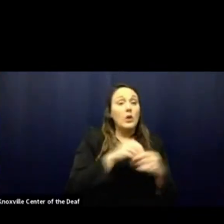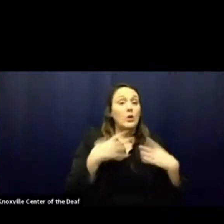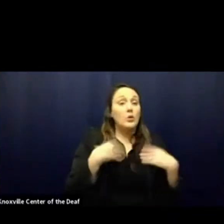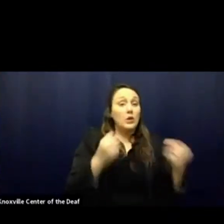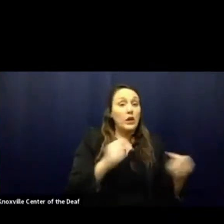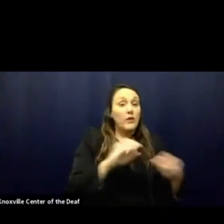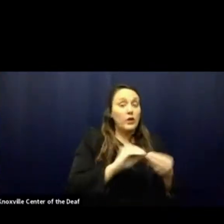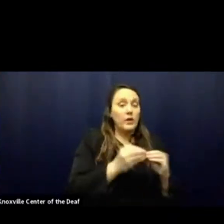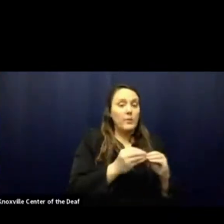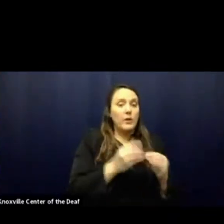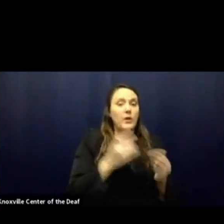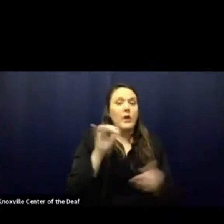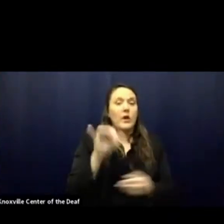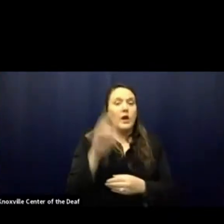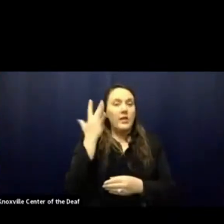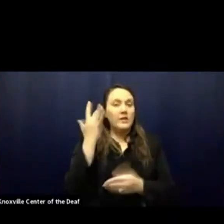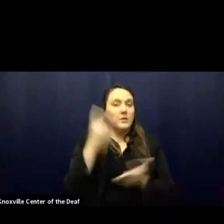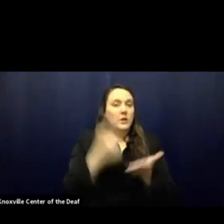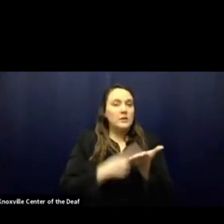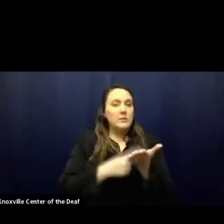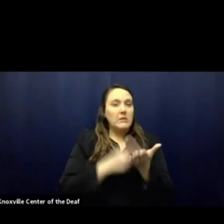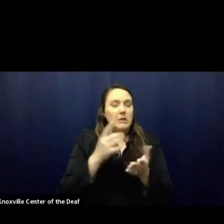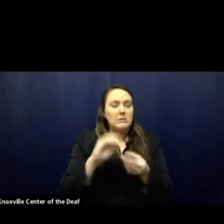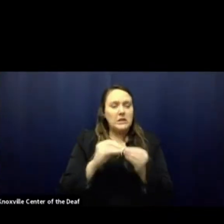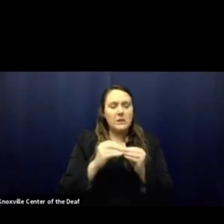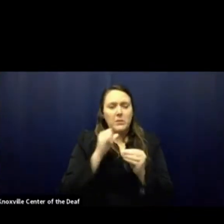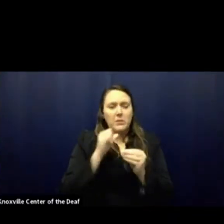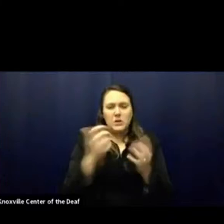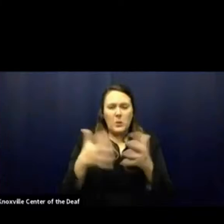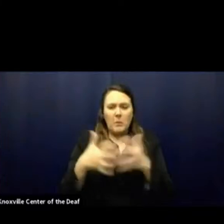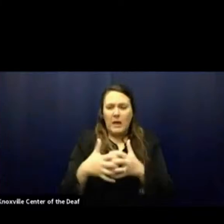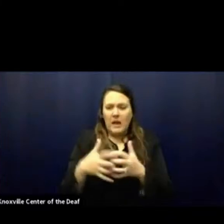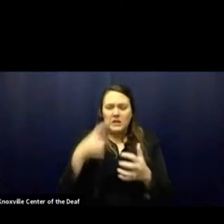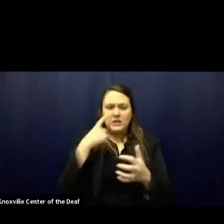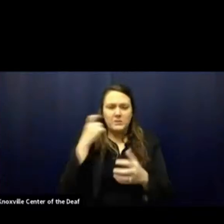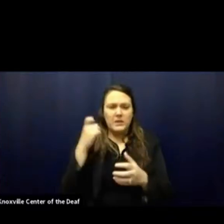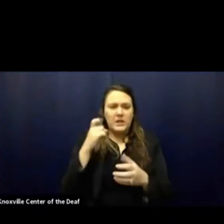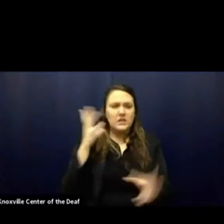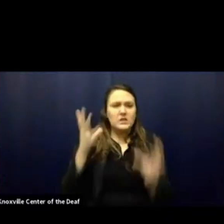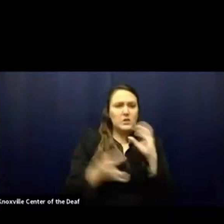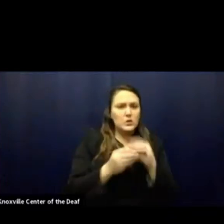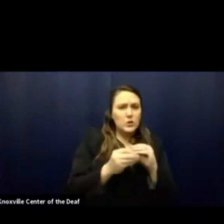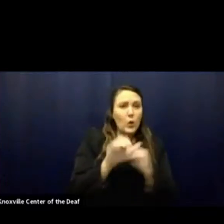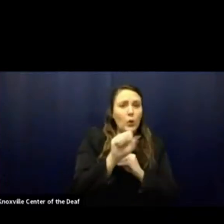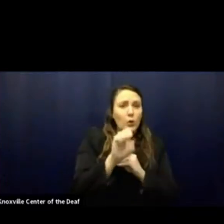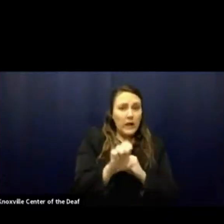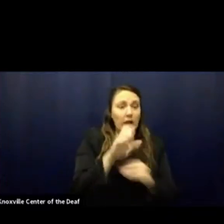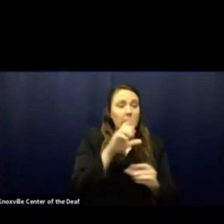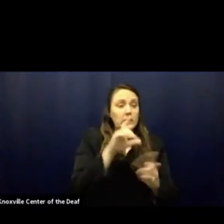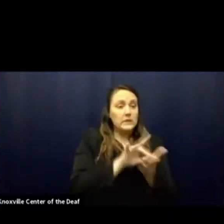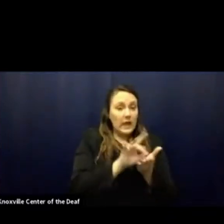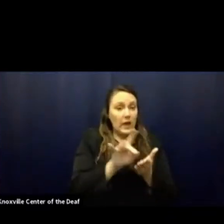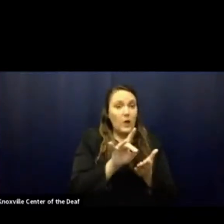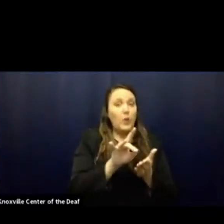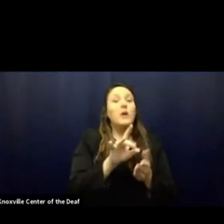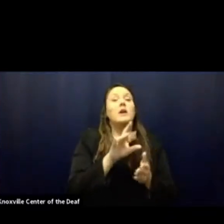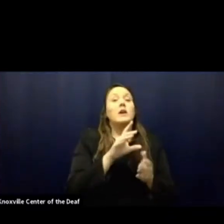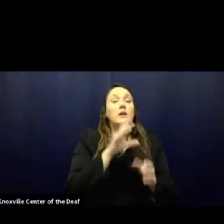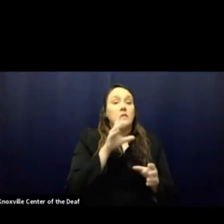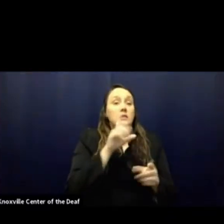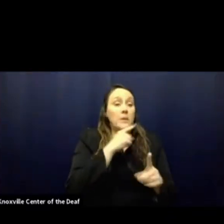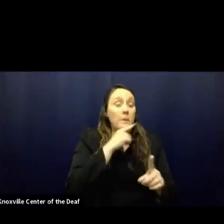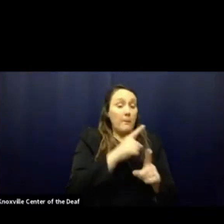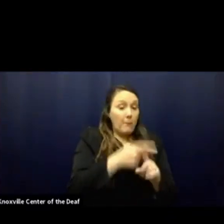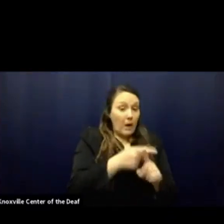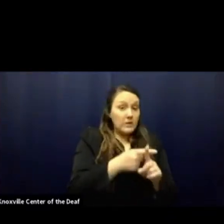sometimes those numbers seem like they don't match, because our total case counts are cases plus probables. And the